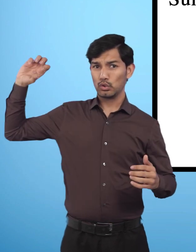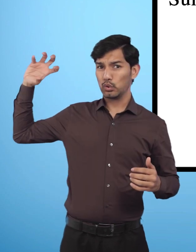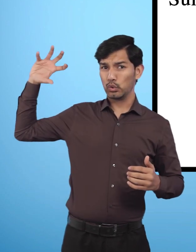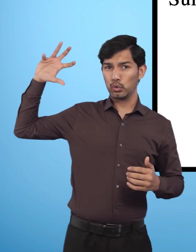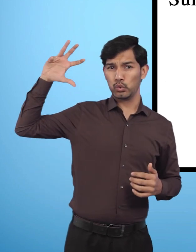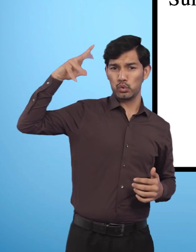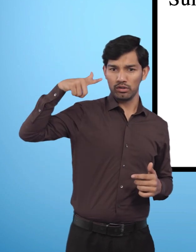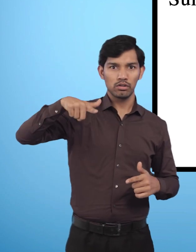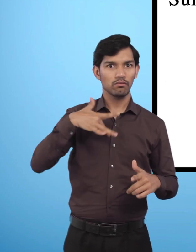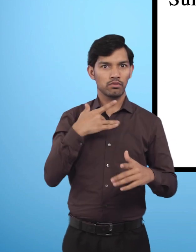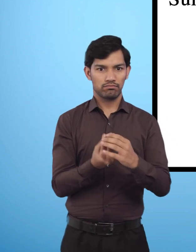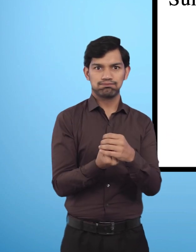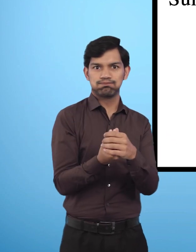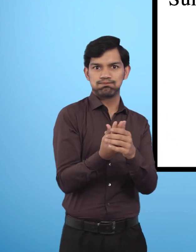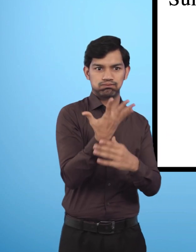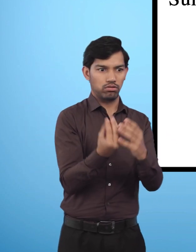Sunlight helps plants prepare food.